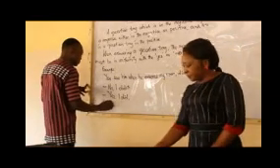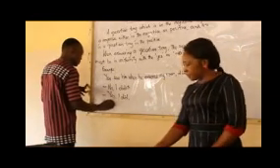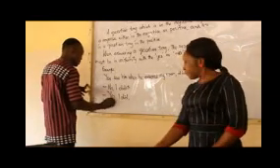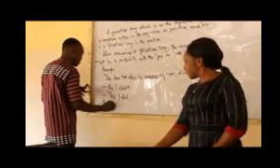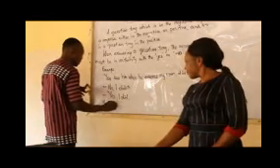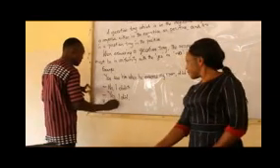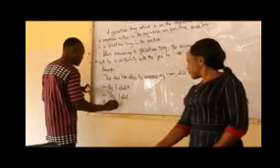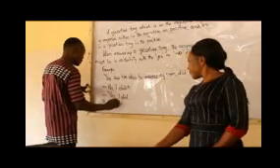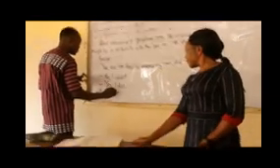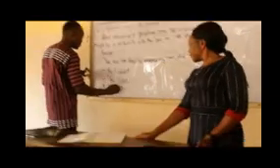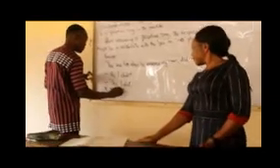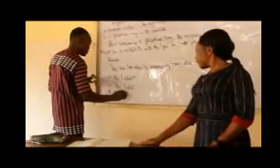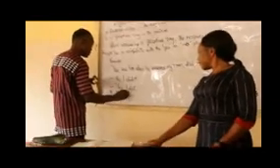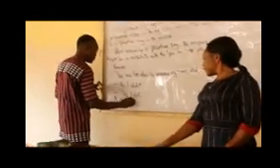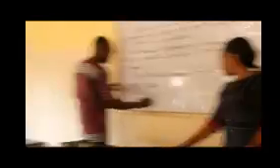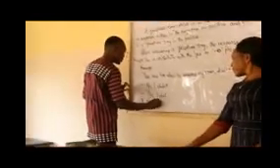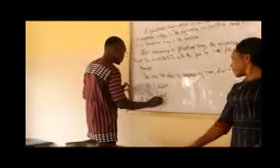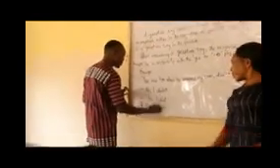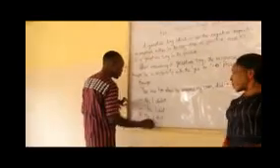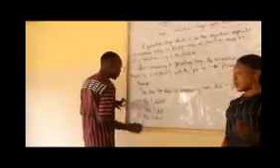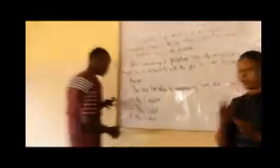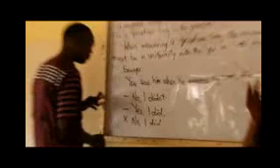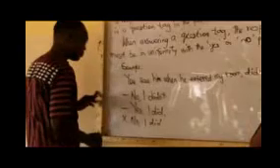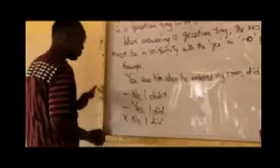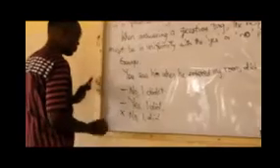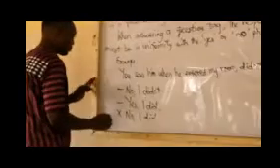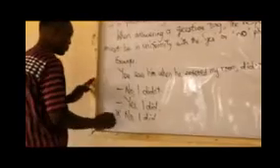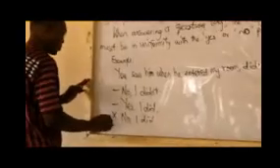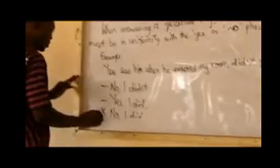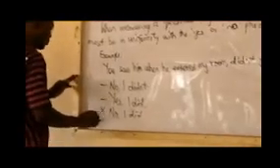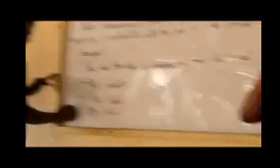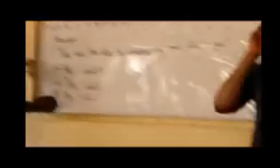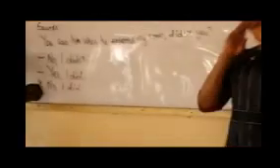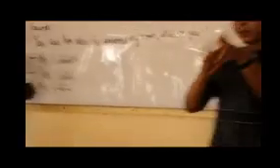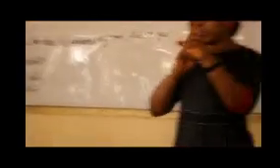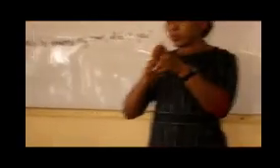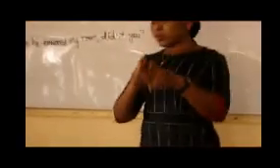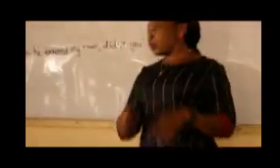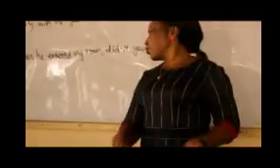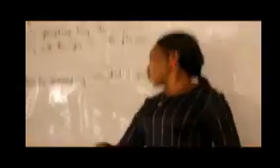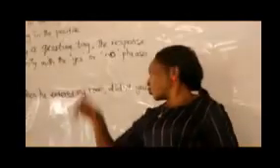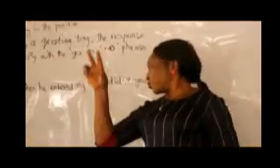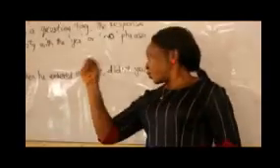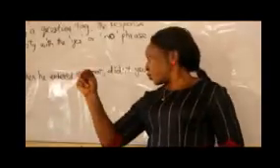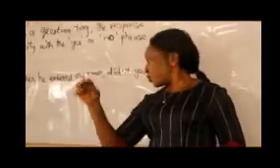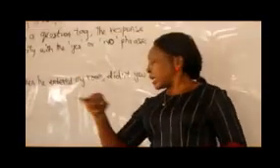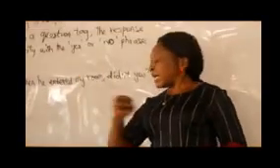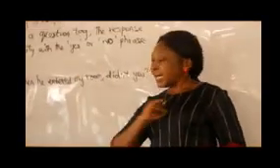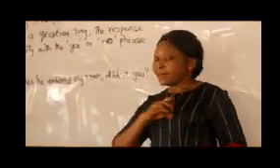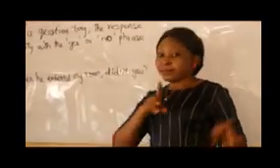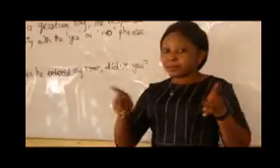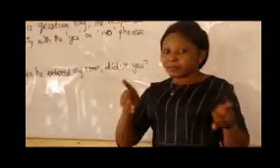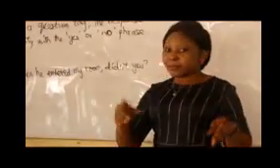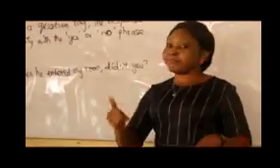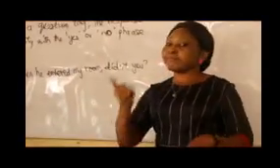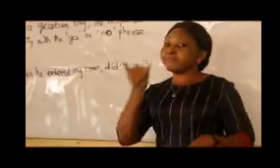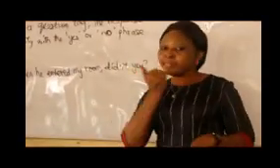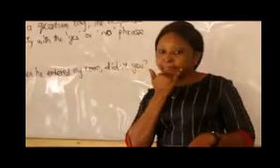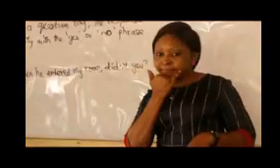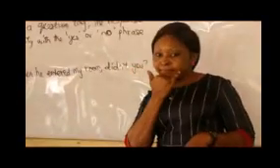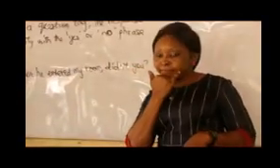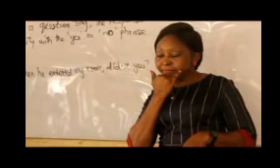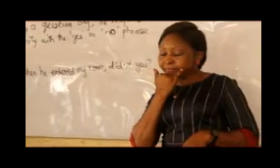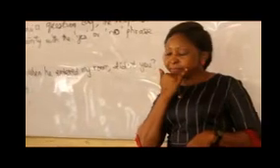no, I did, it is wrong. If you say, yes,